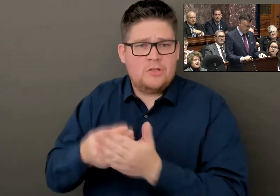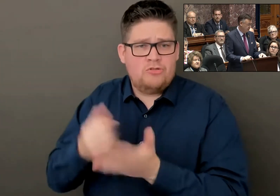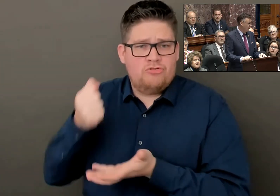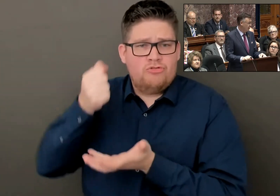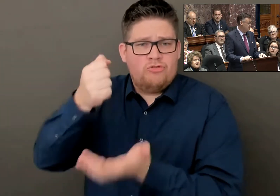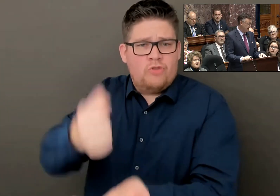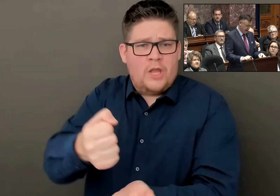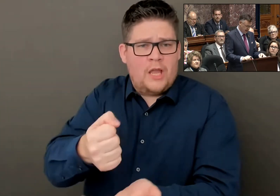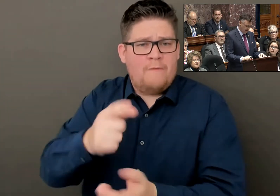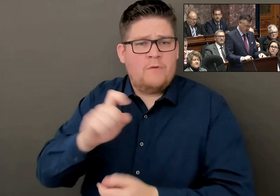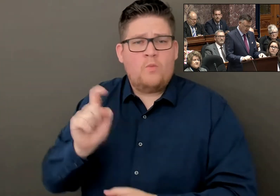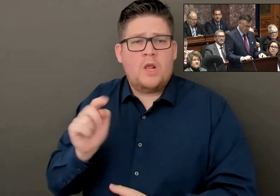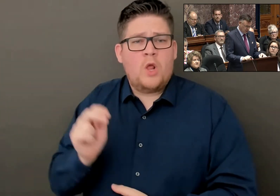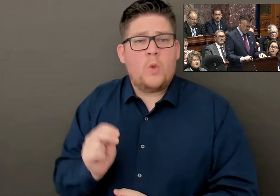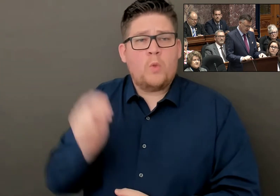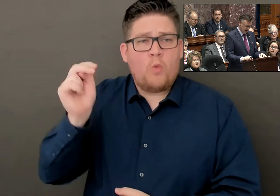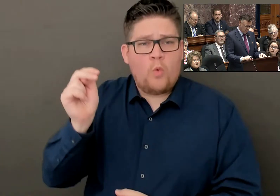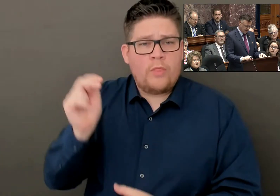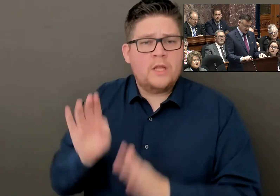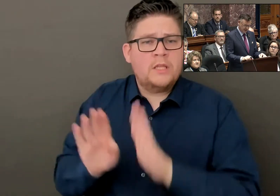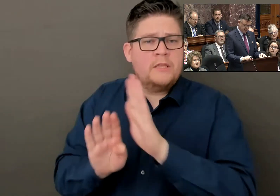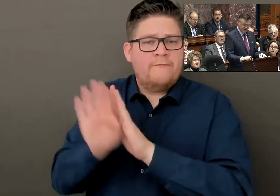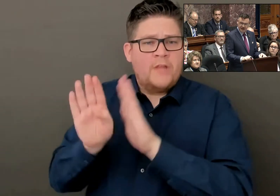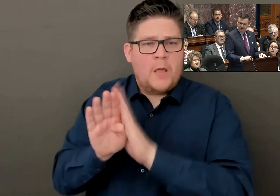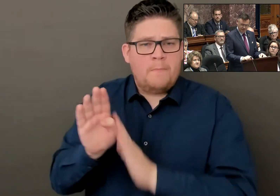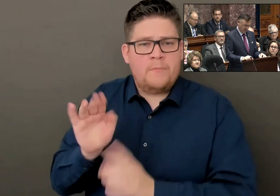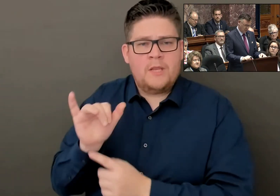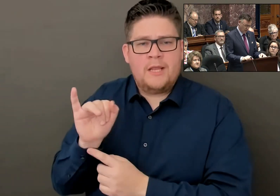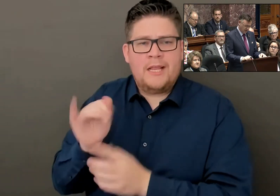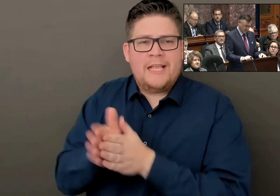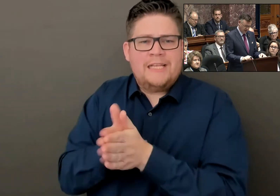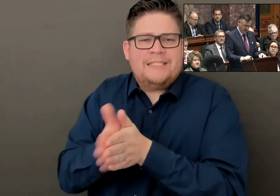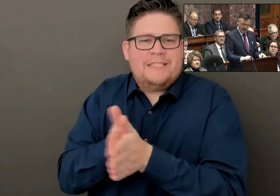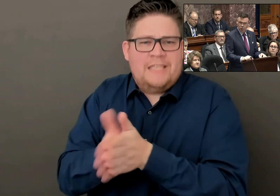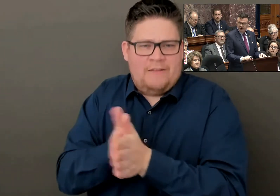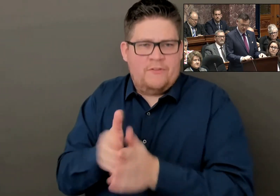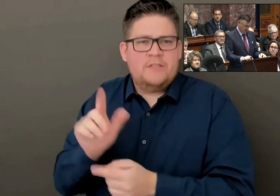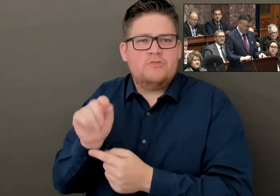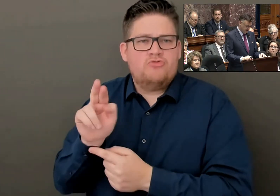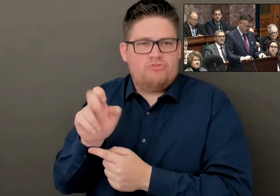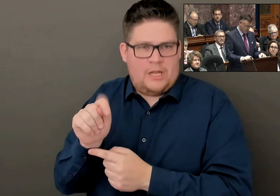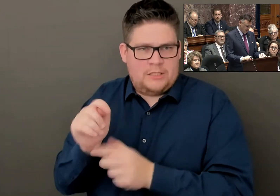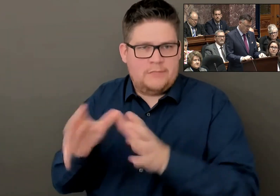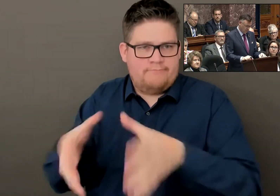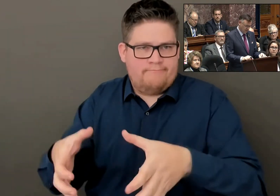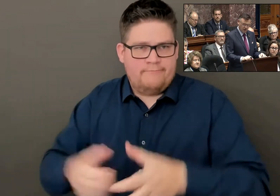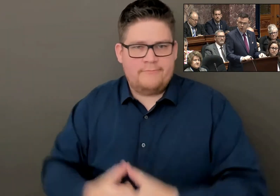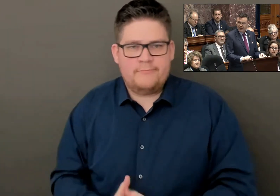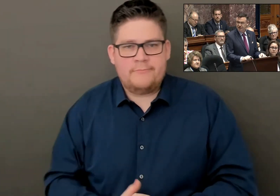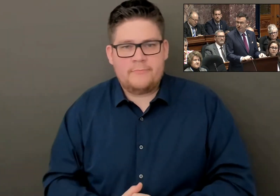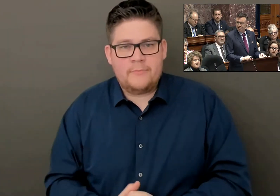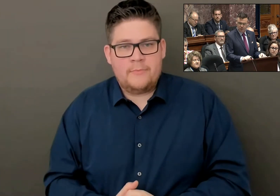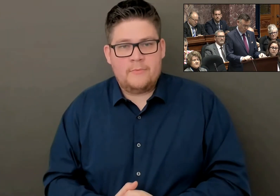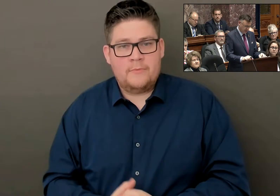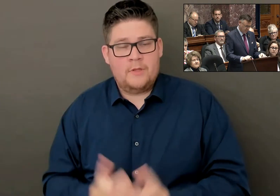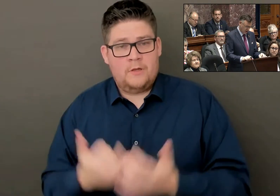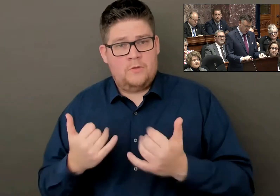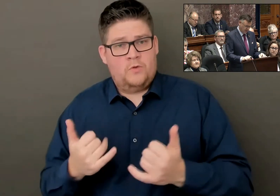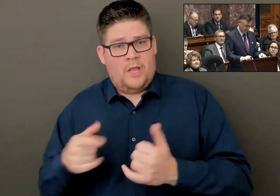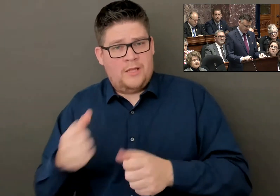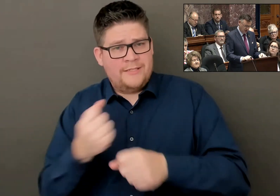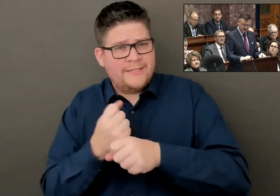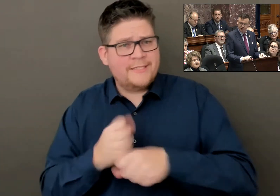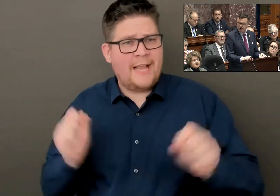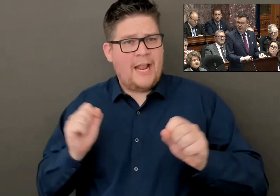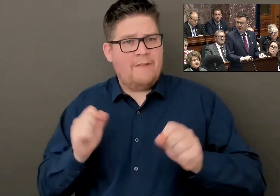reality. Today, Boltree's House is a safe, welcoming, and wheelchair-accessible home located just 1